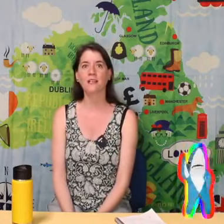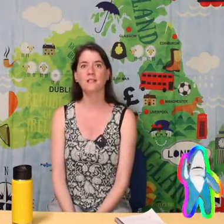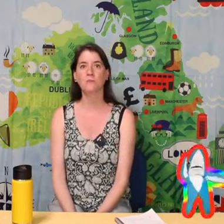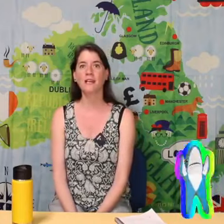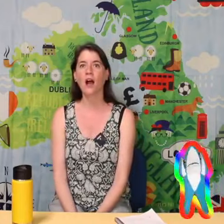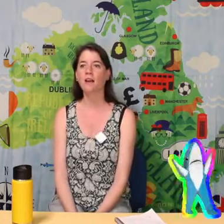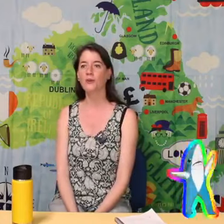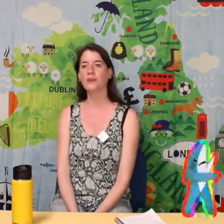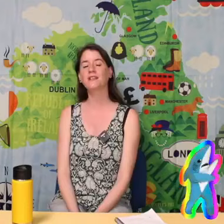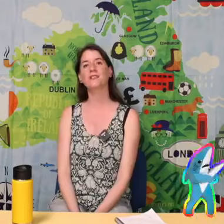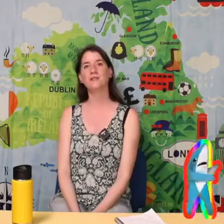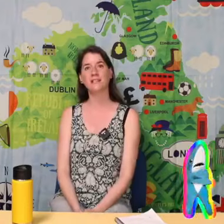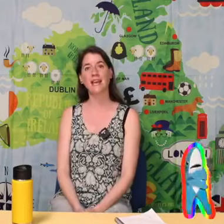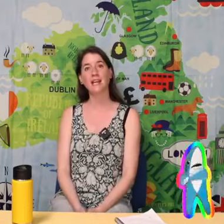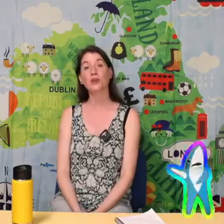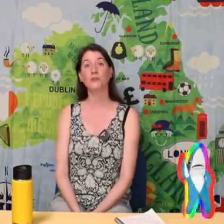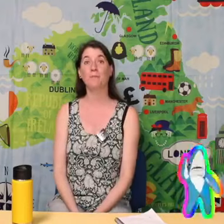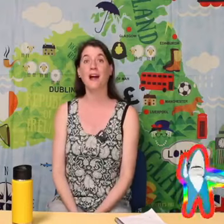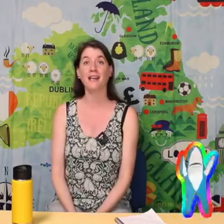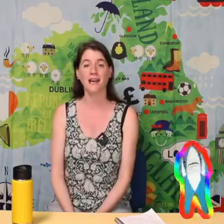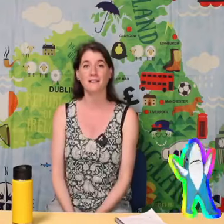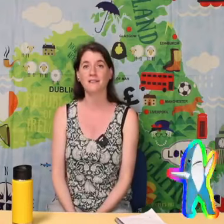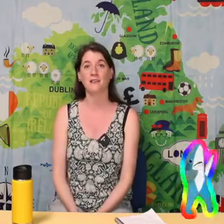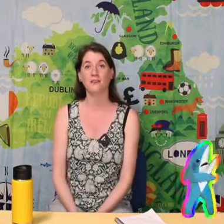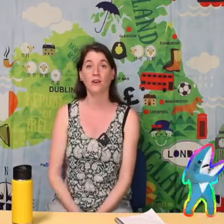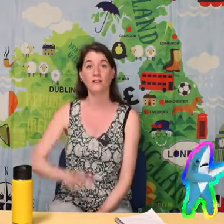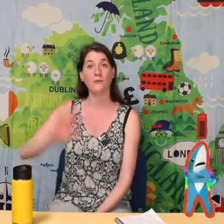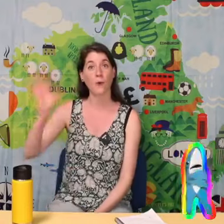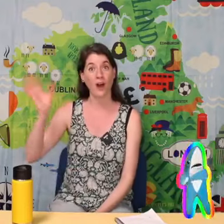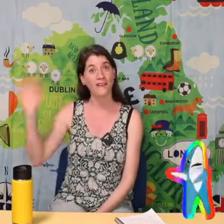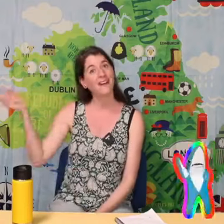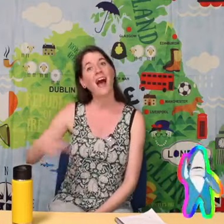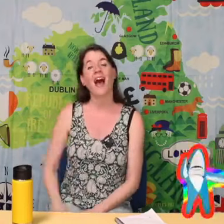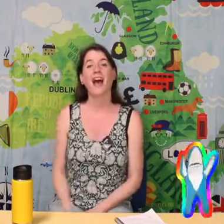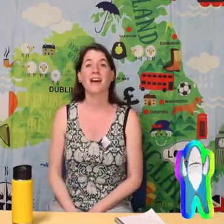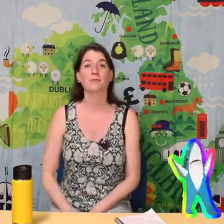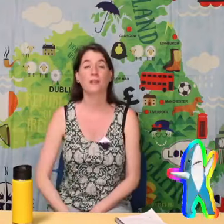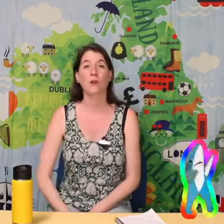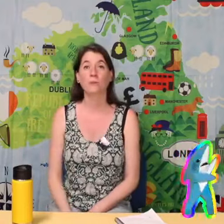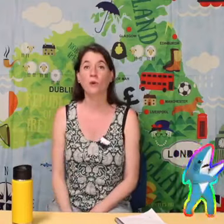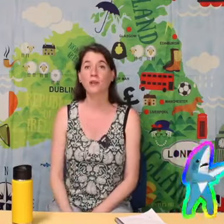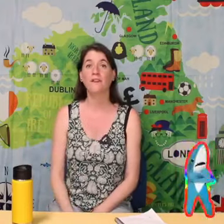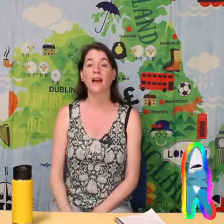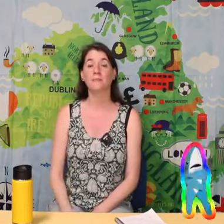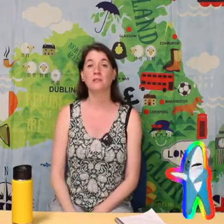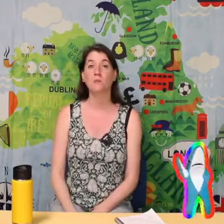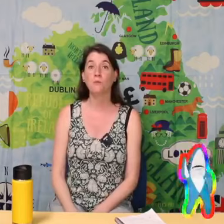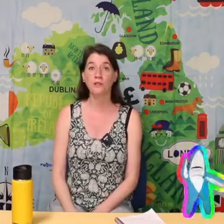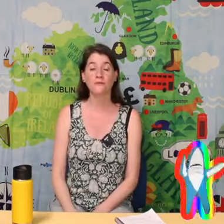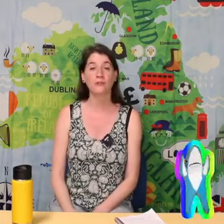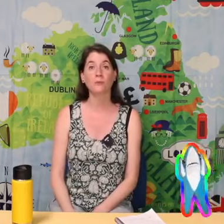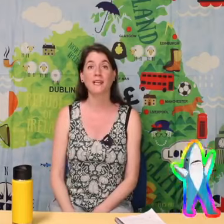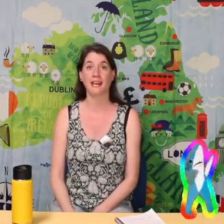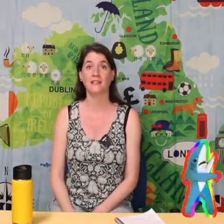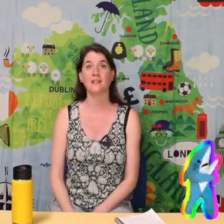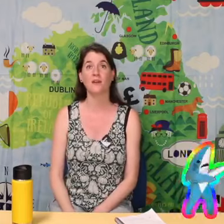we are going to say goodbye and au revoir. And we hope you all have an absolutely wonderful weekend. I hope